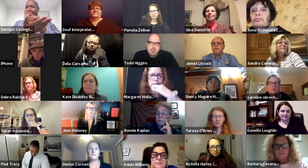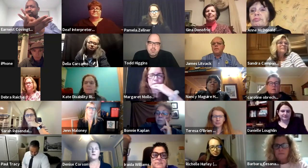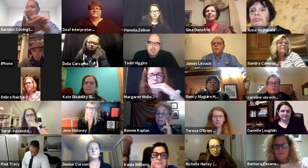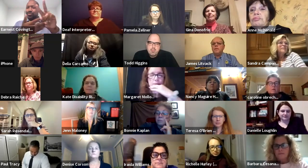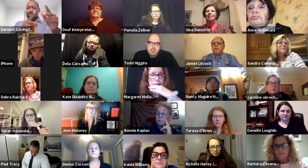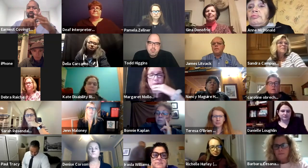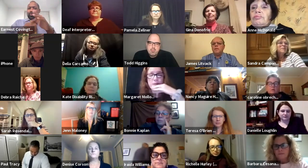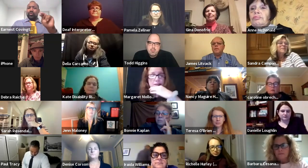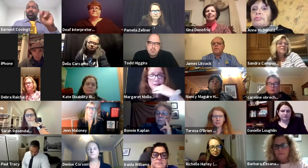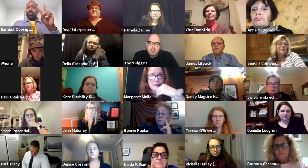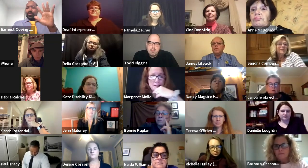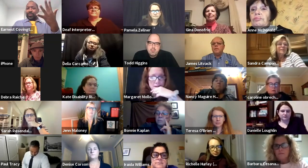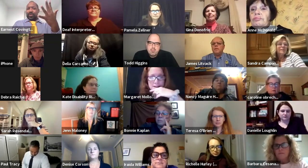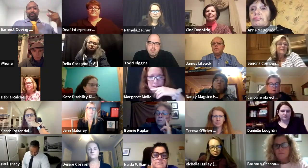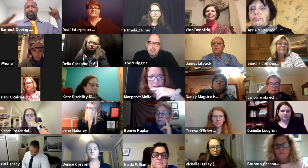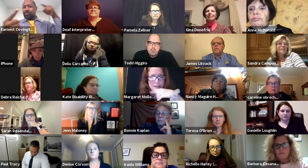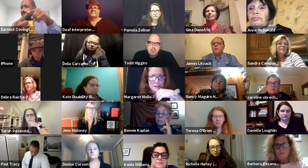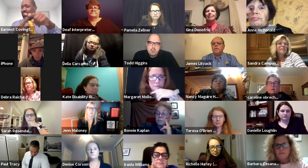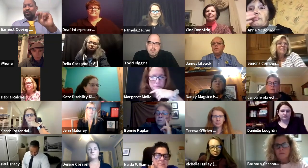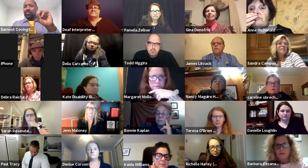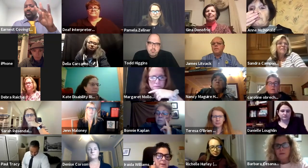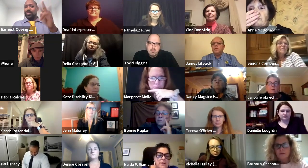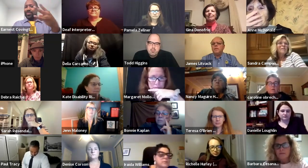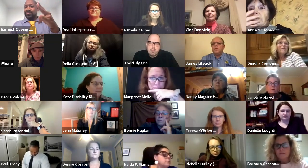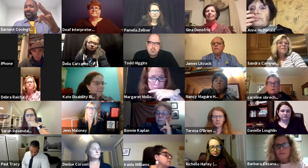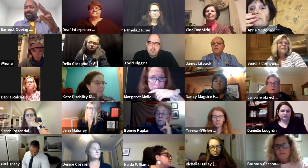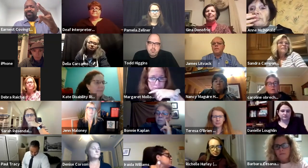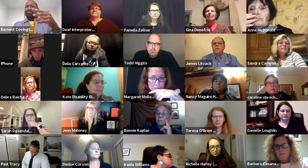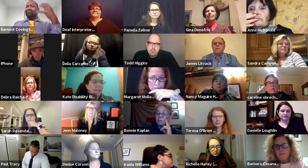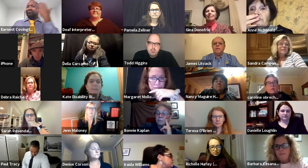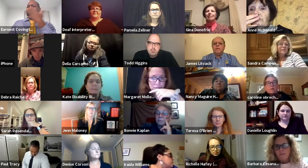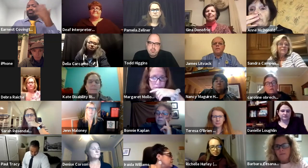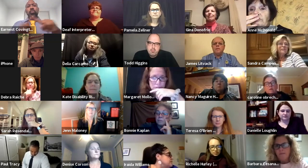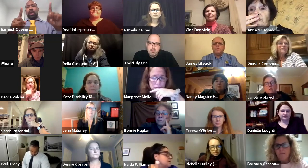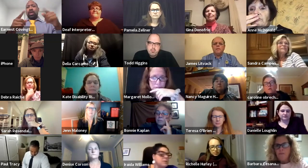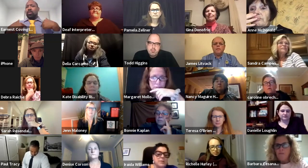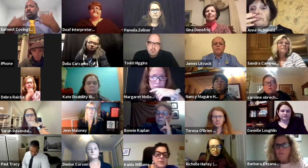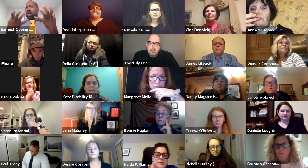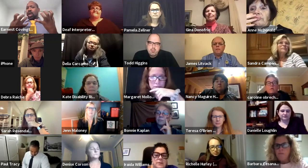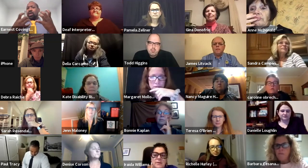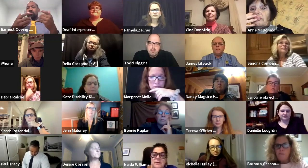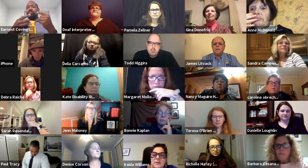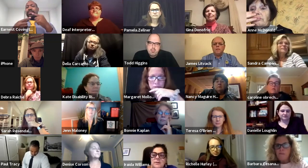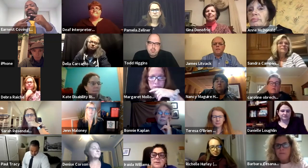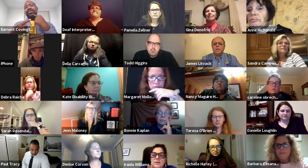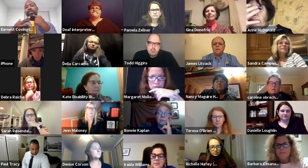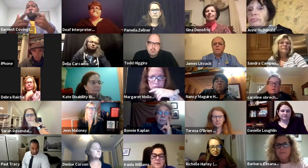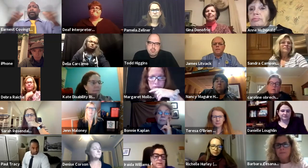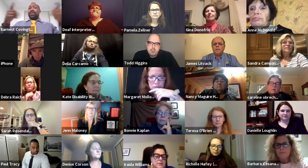presenters. And we have had a number of events leading up to this for the last couple of weeks,